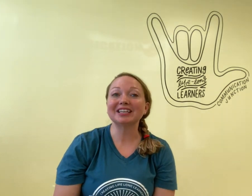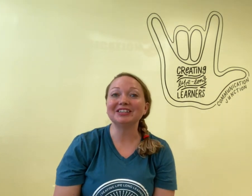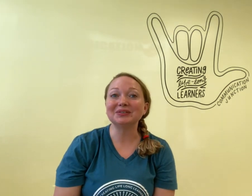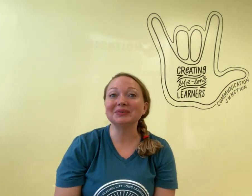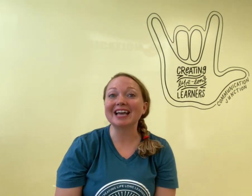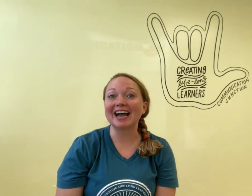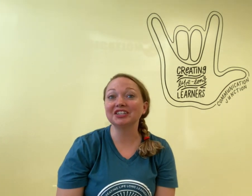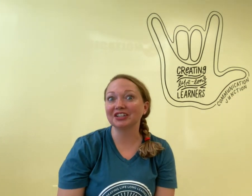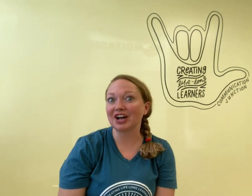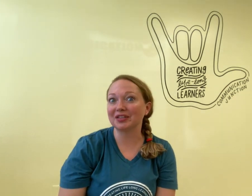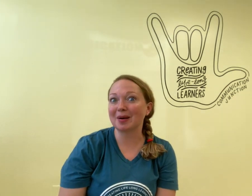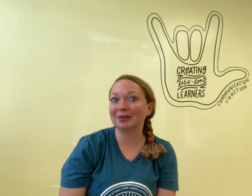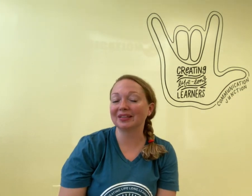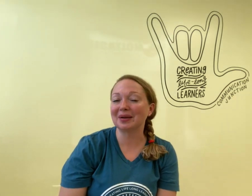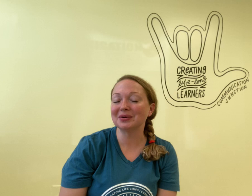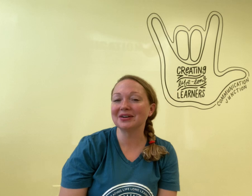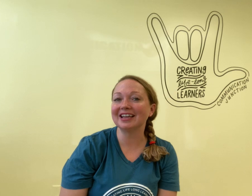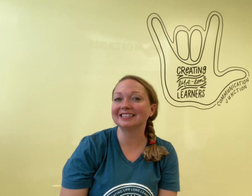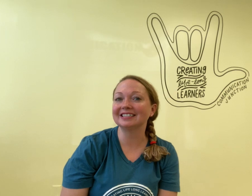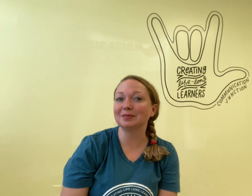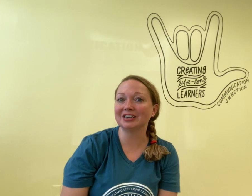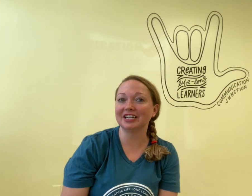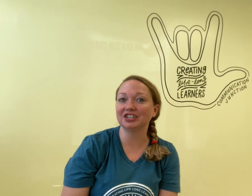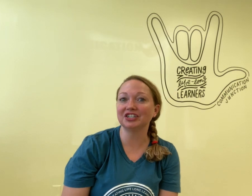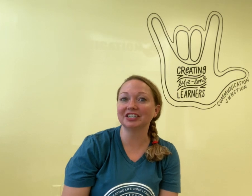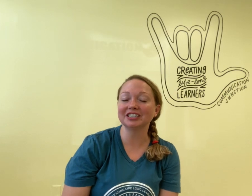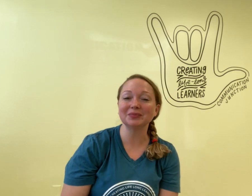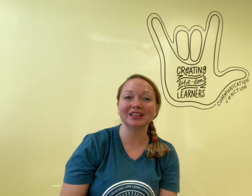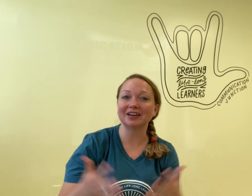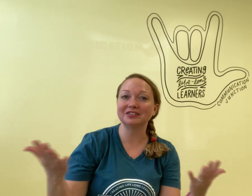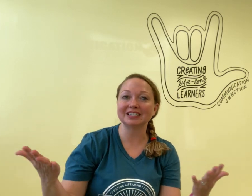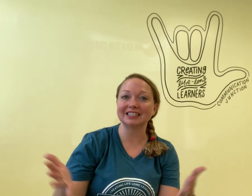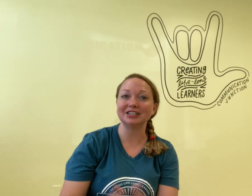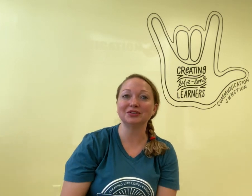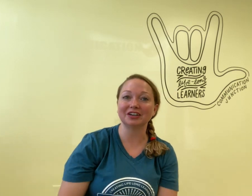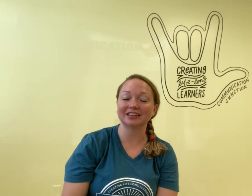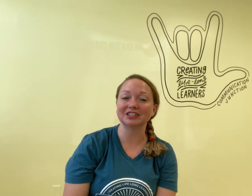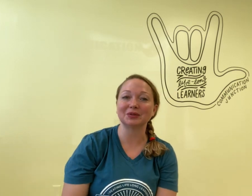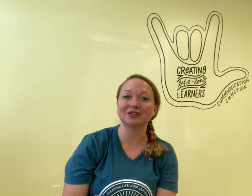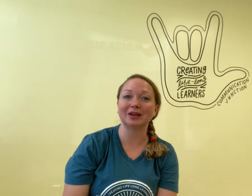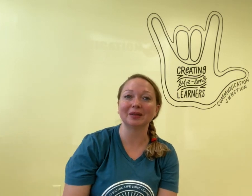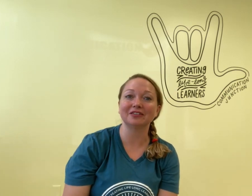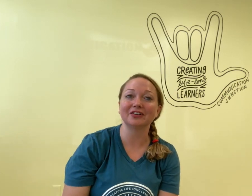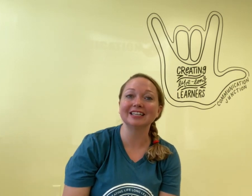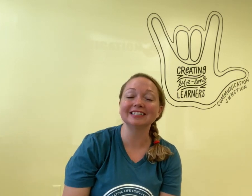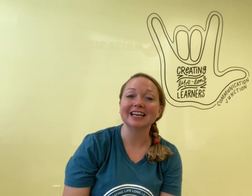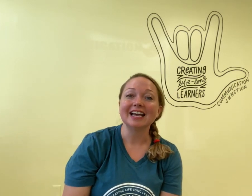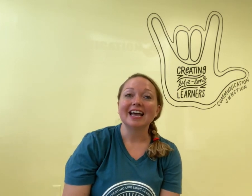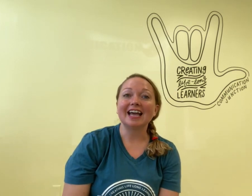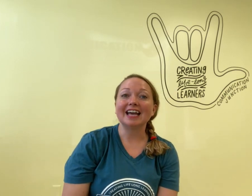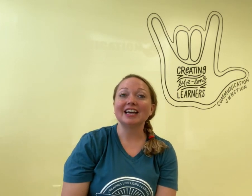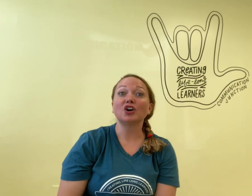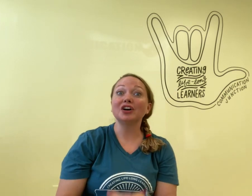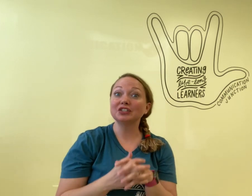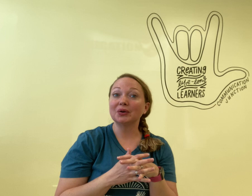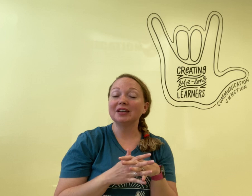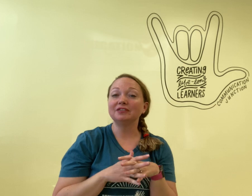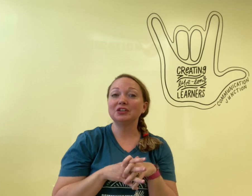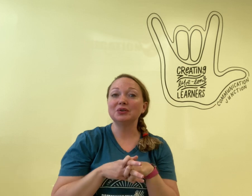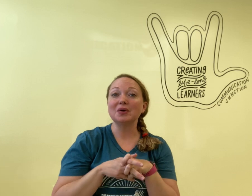you tag Chillicothe Public Library and Communication Junction. We love to see you sharing this with your family and friends. And also, if you